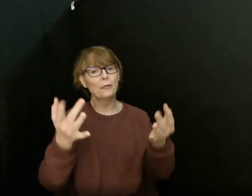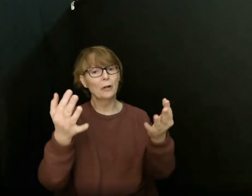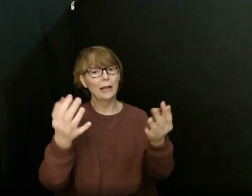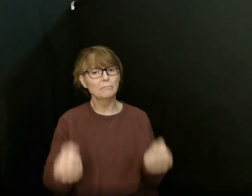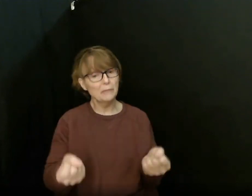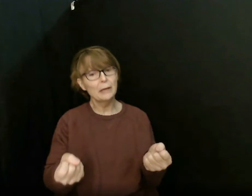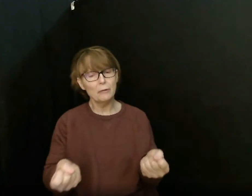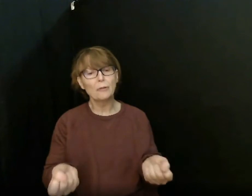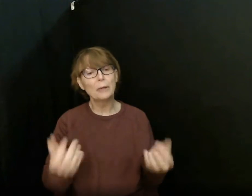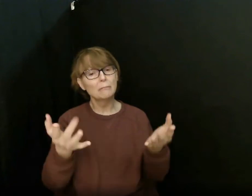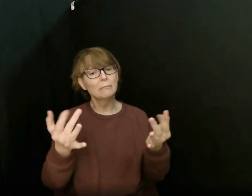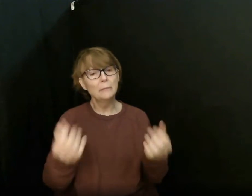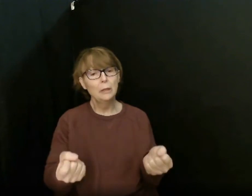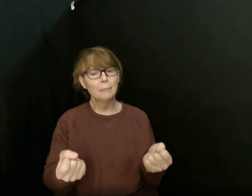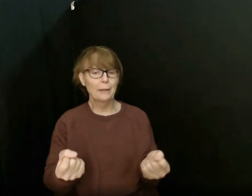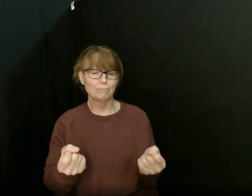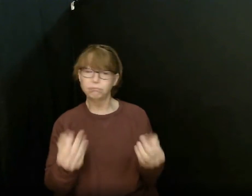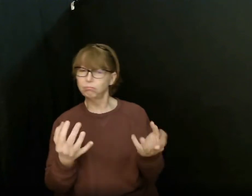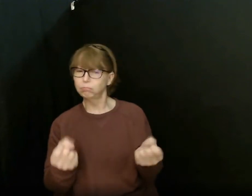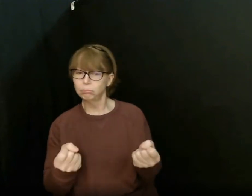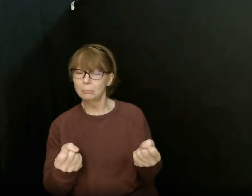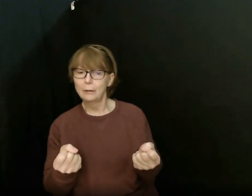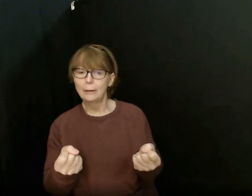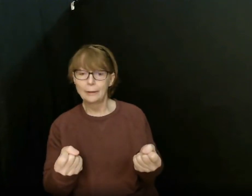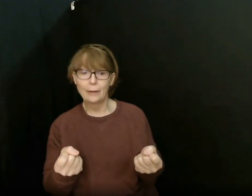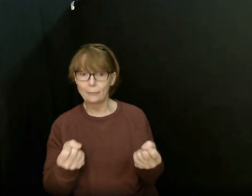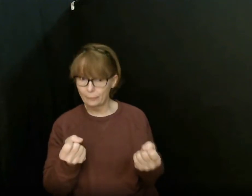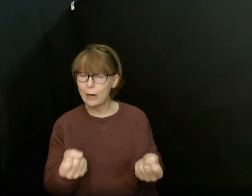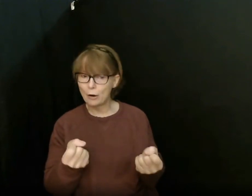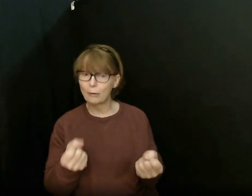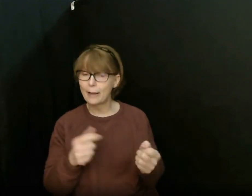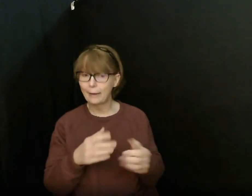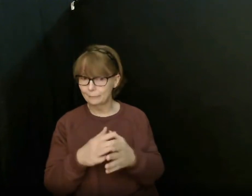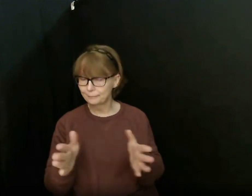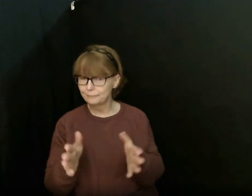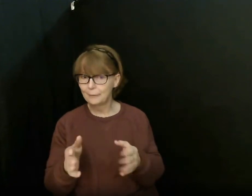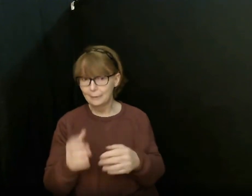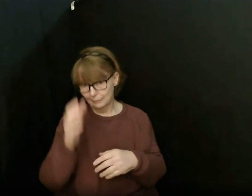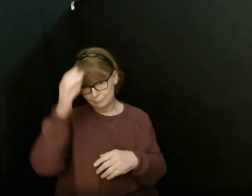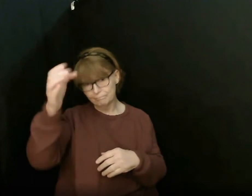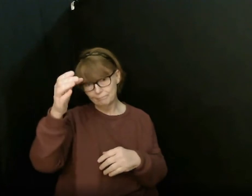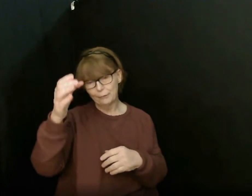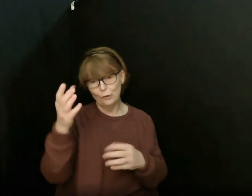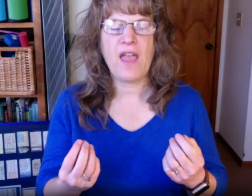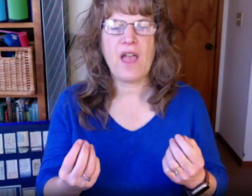like, yeah, fluent, but is they are like and know the